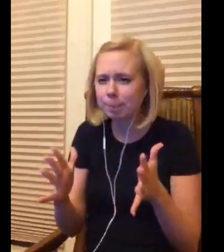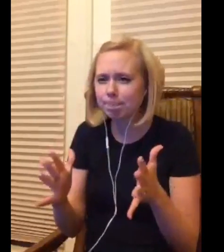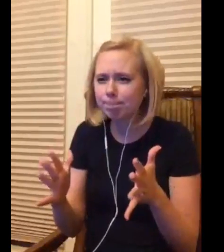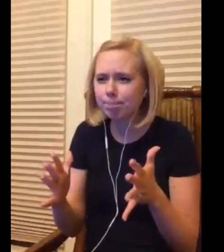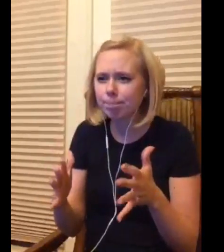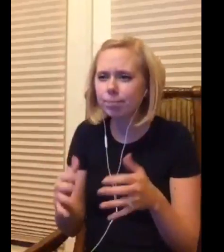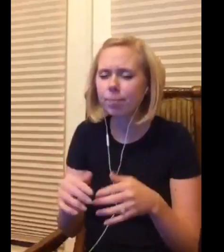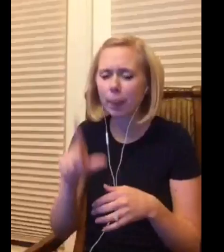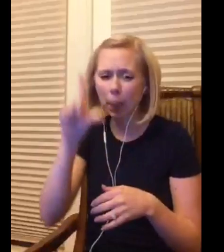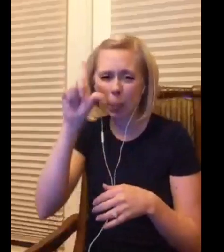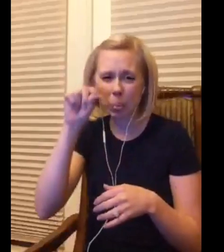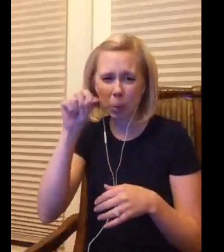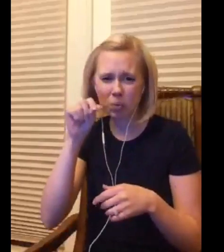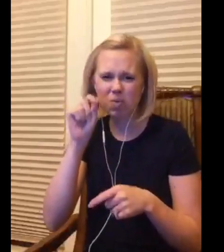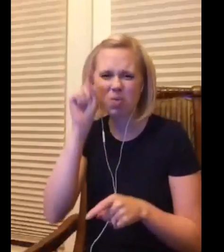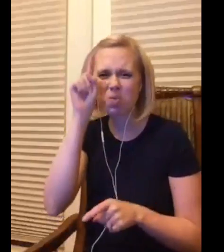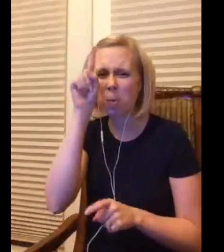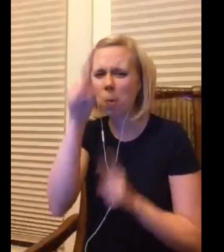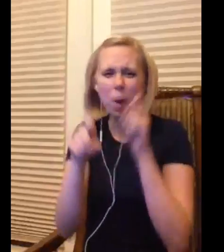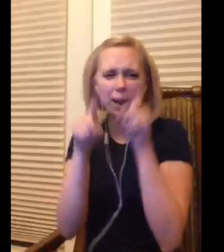this paper and a big smiley face.